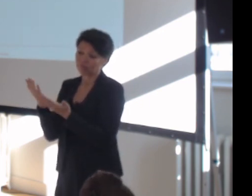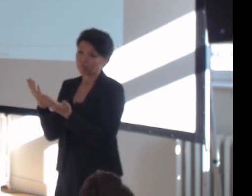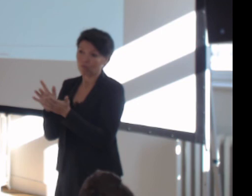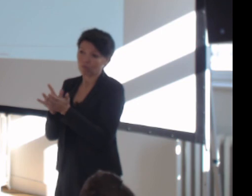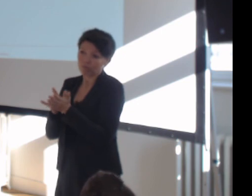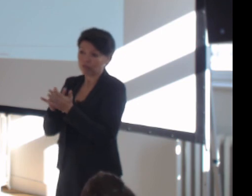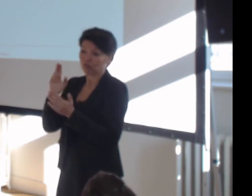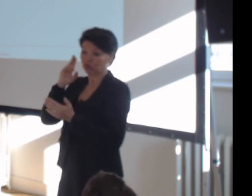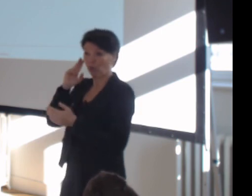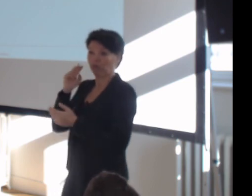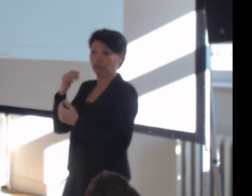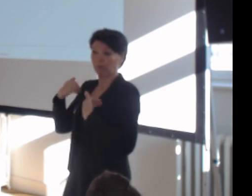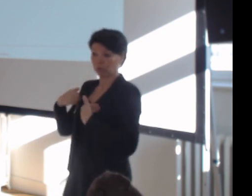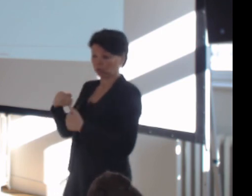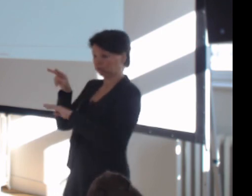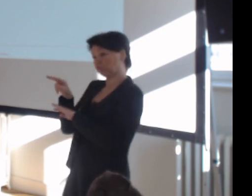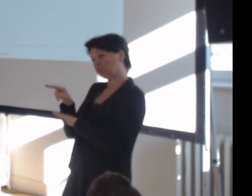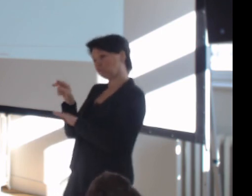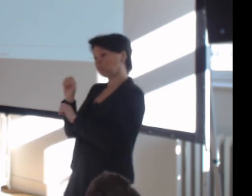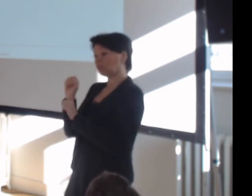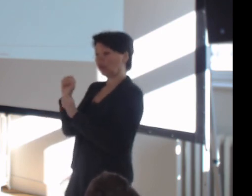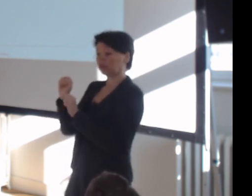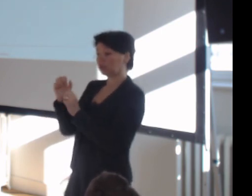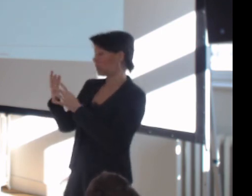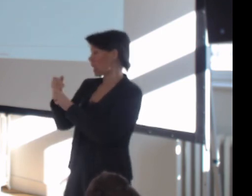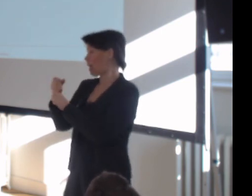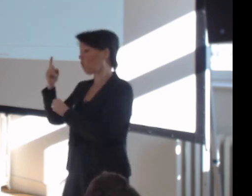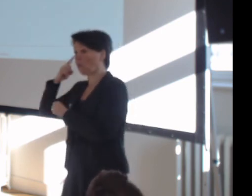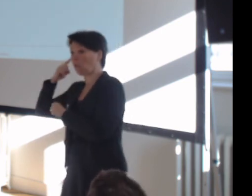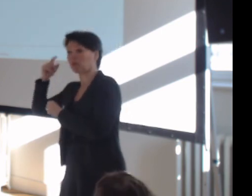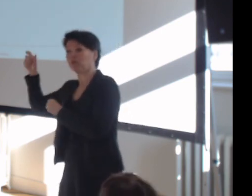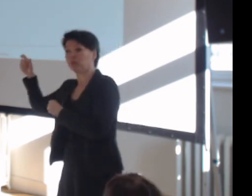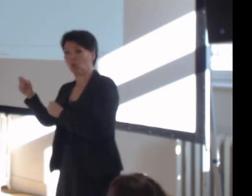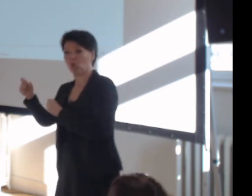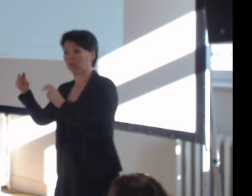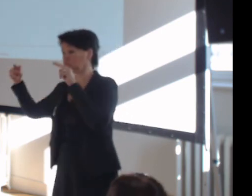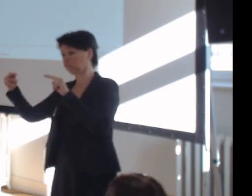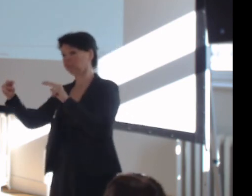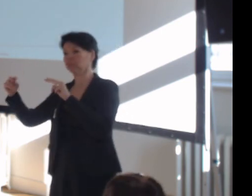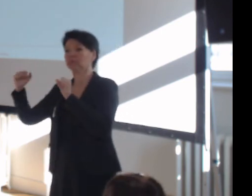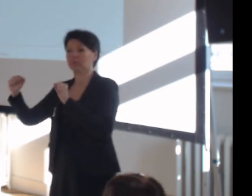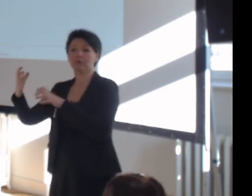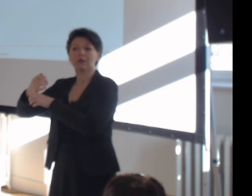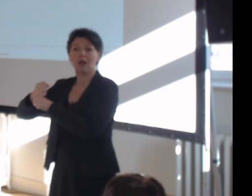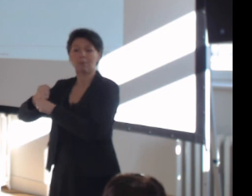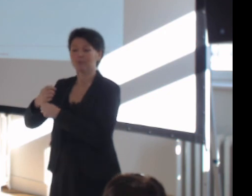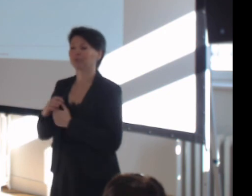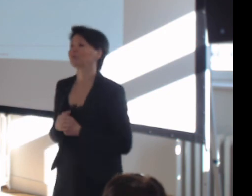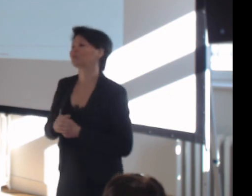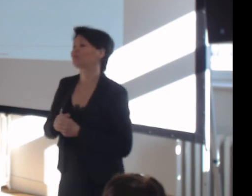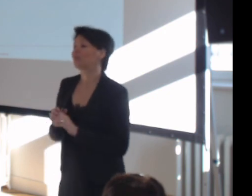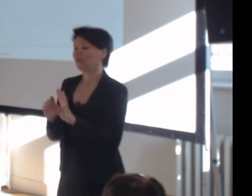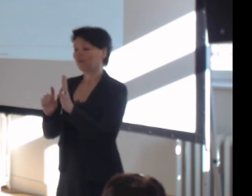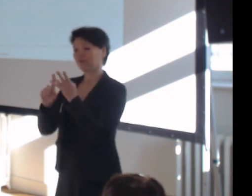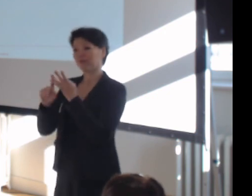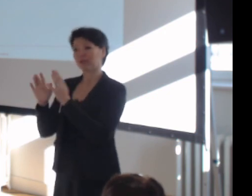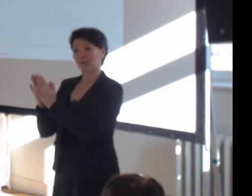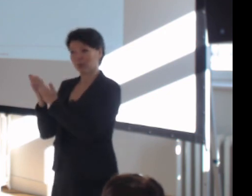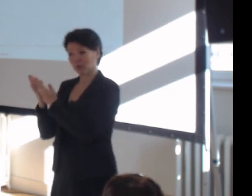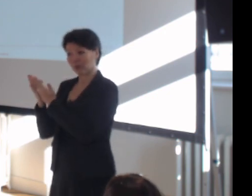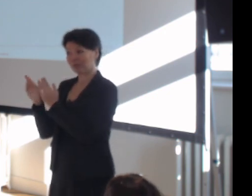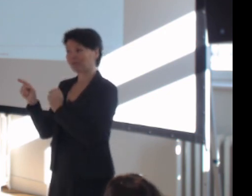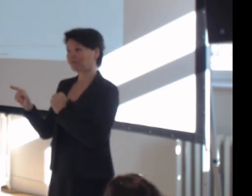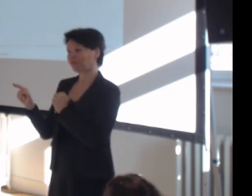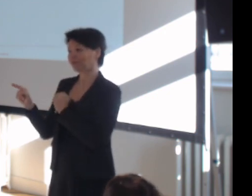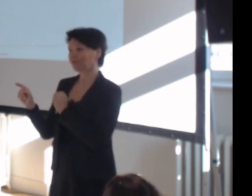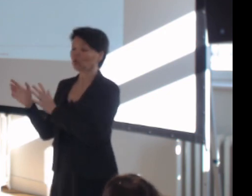can listen or watch the film or book together with someone who's not deaf. And the fourth book is books created